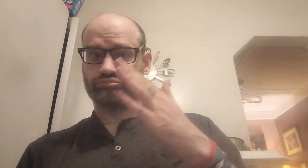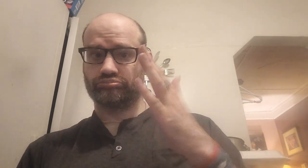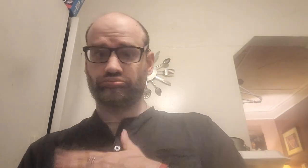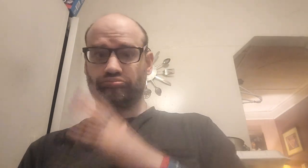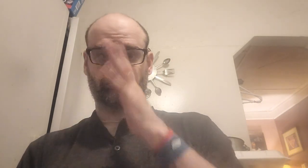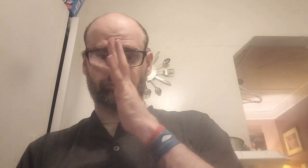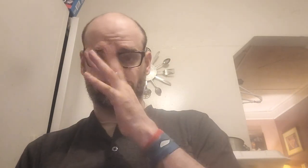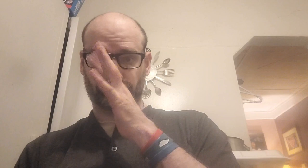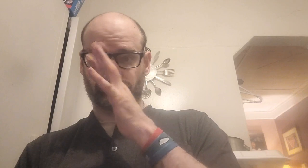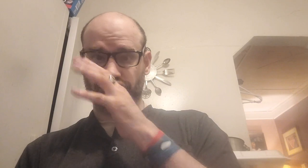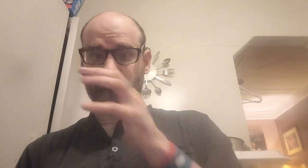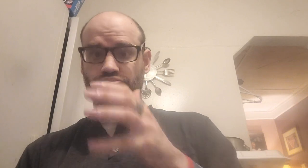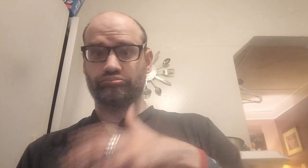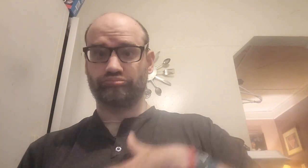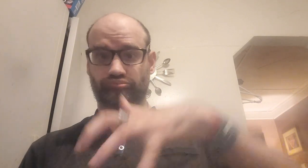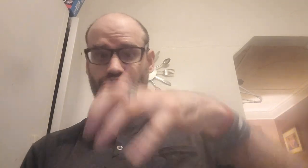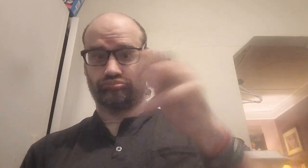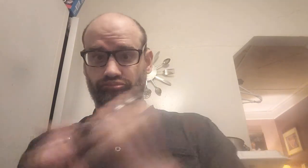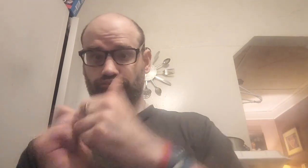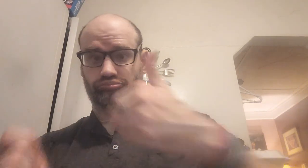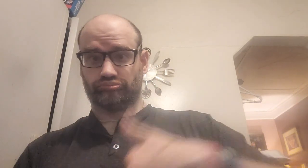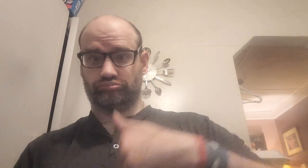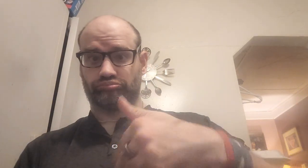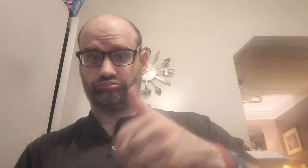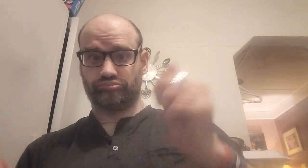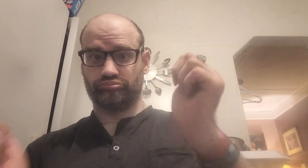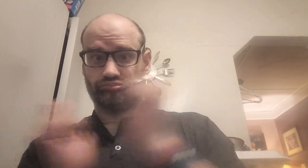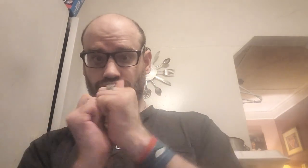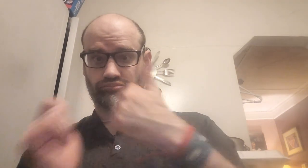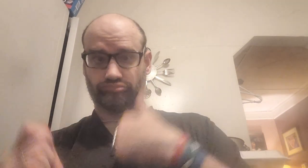My mother was pregnant with me.